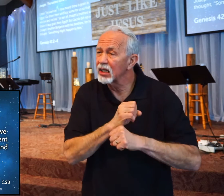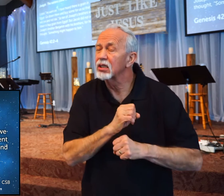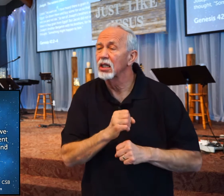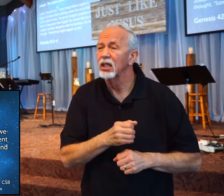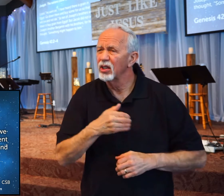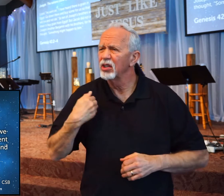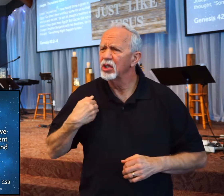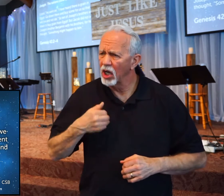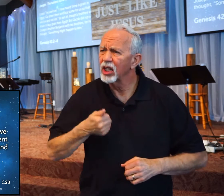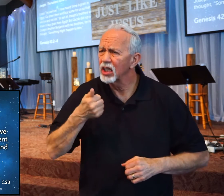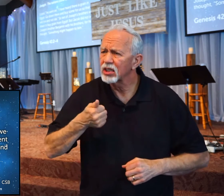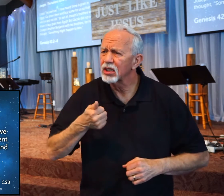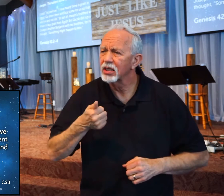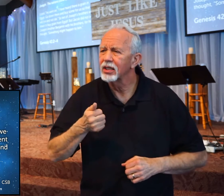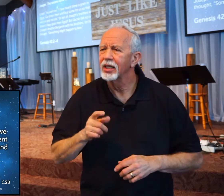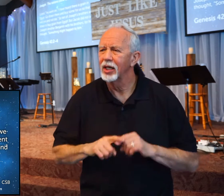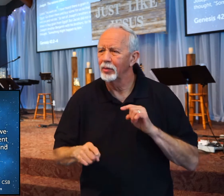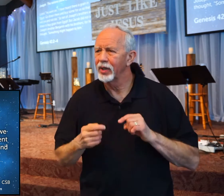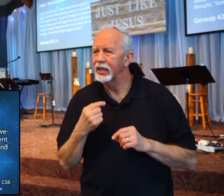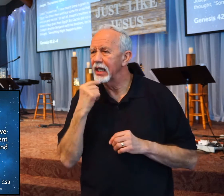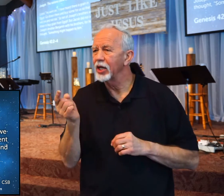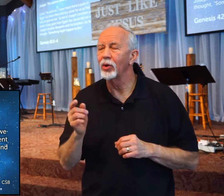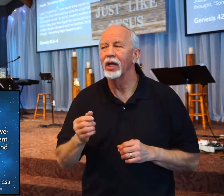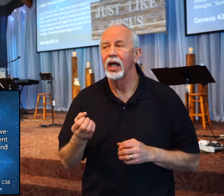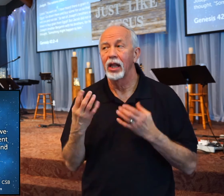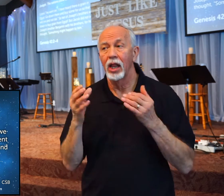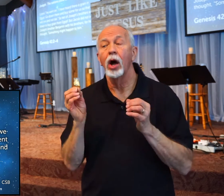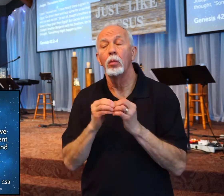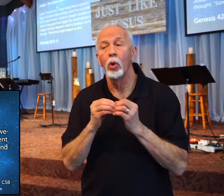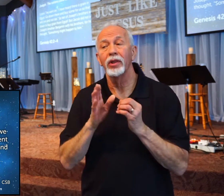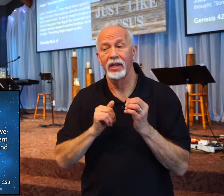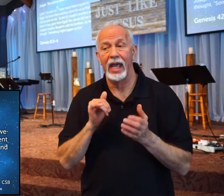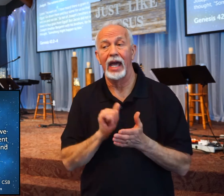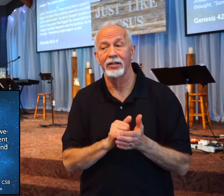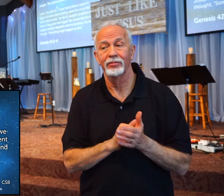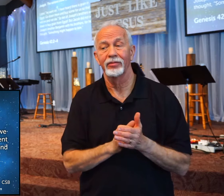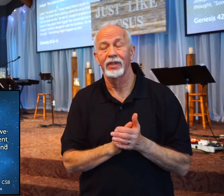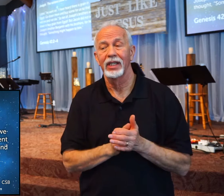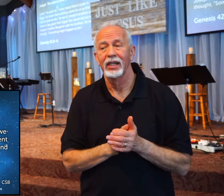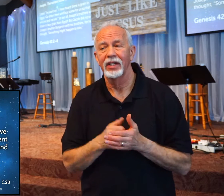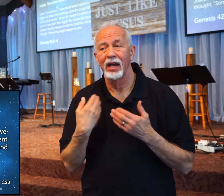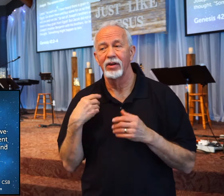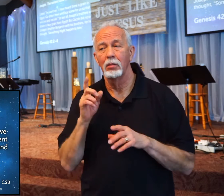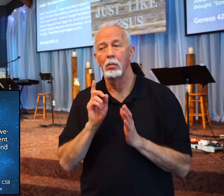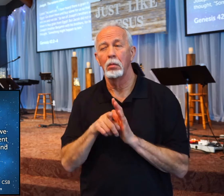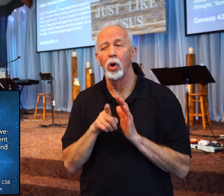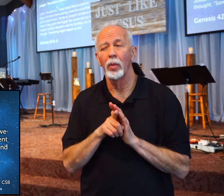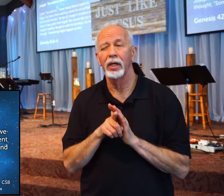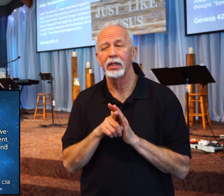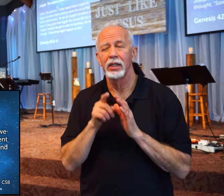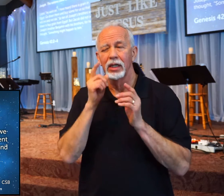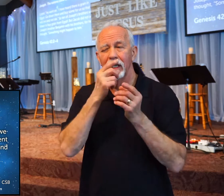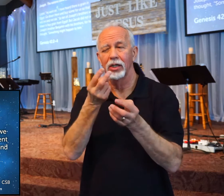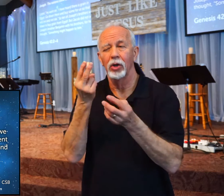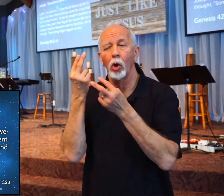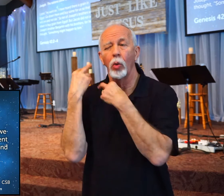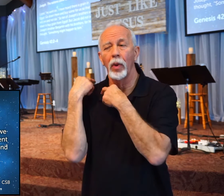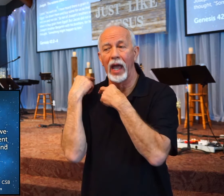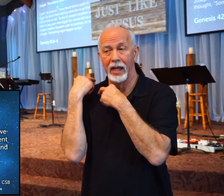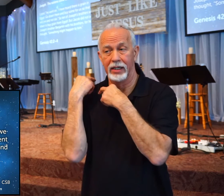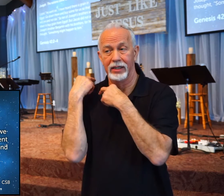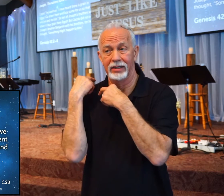true. But can I suggest that there's a lot more to it than that? If we take a moment and flash back and go